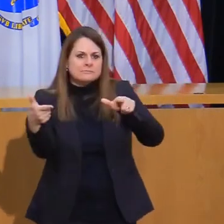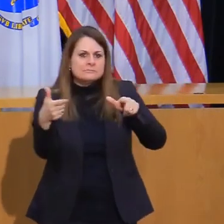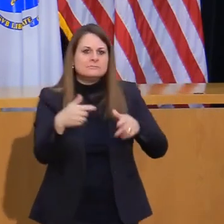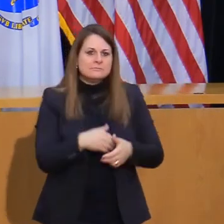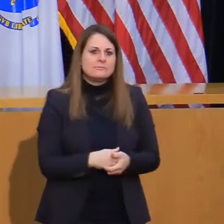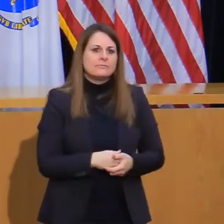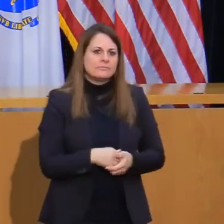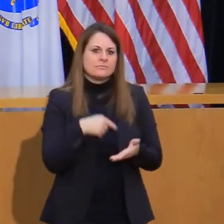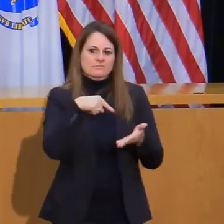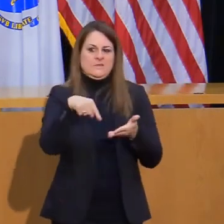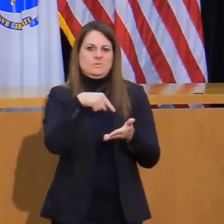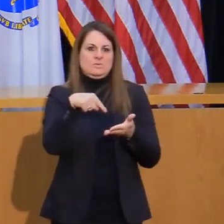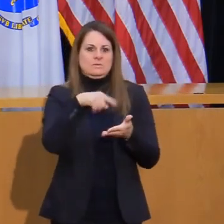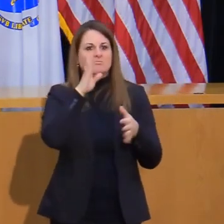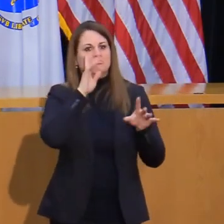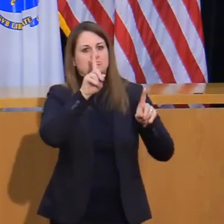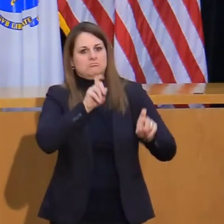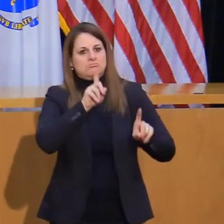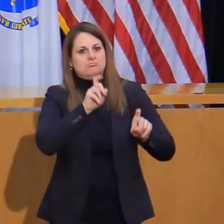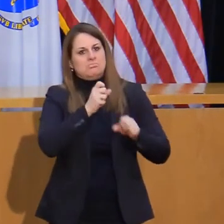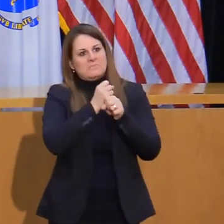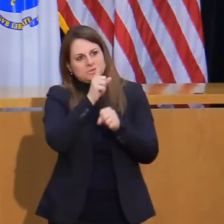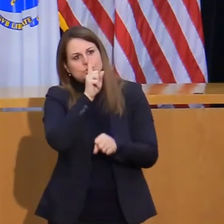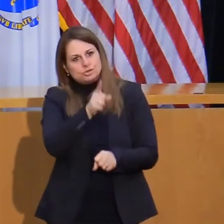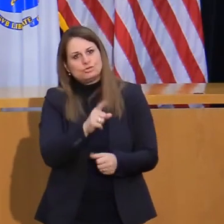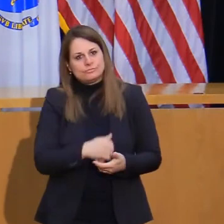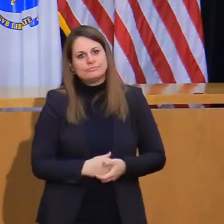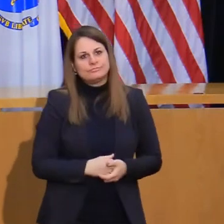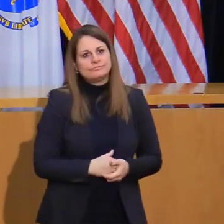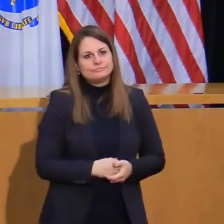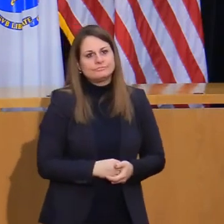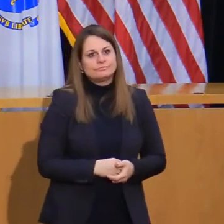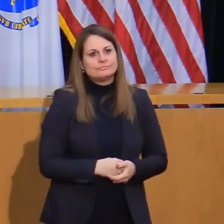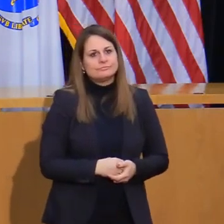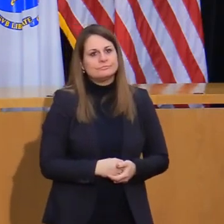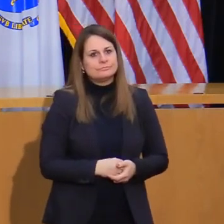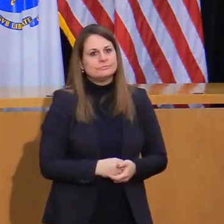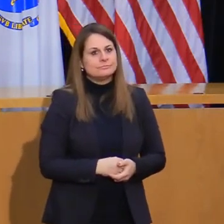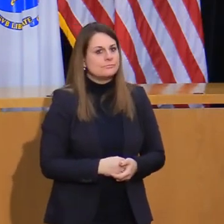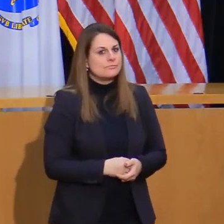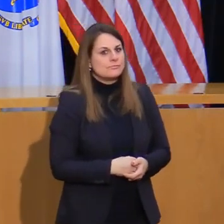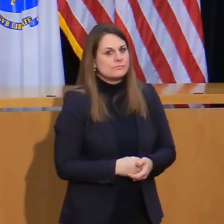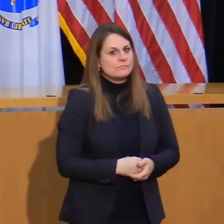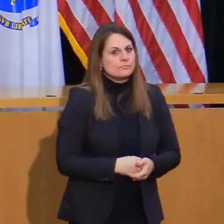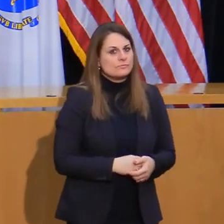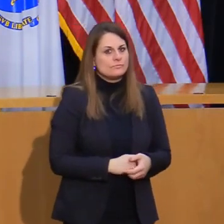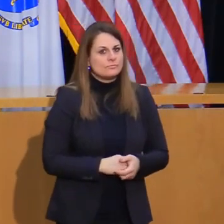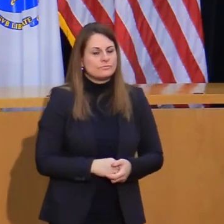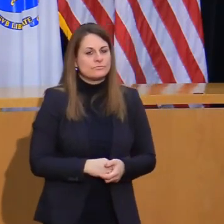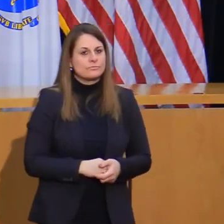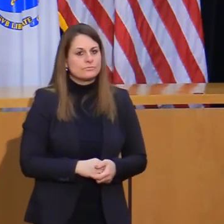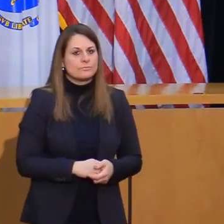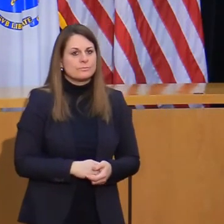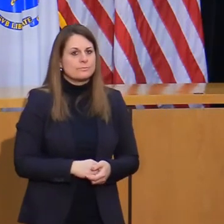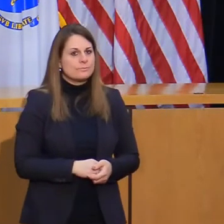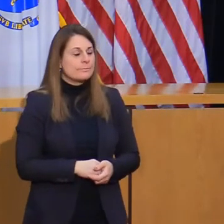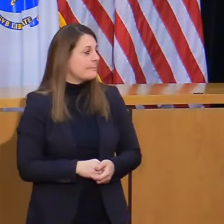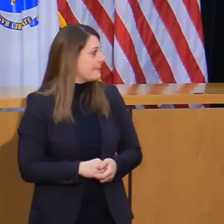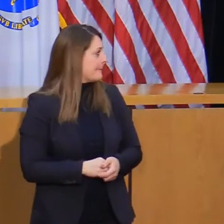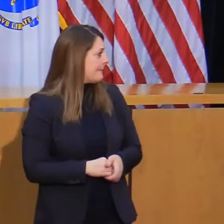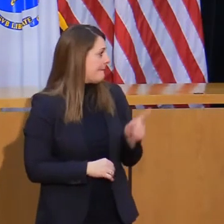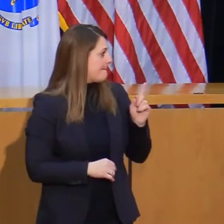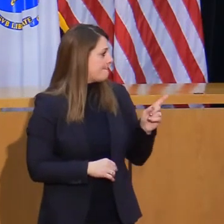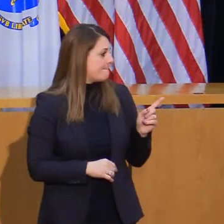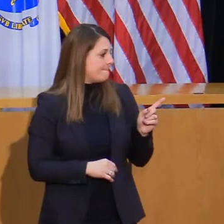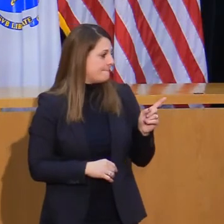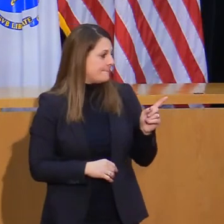why. How many vaccine doses roughly at this point are you estimating will go to this particular